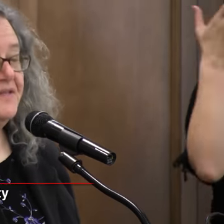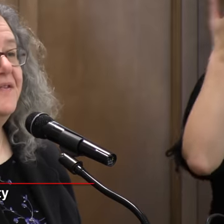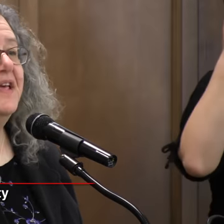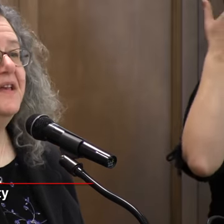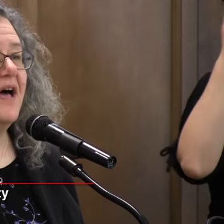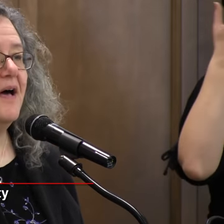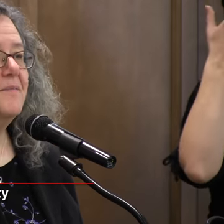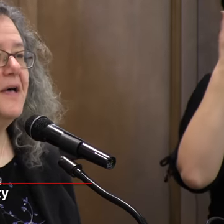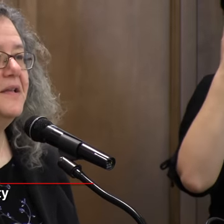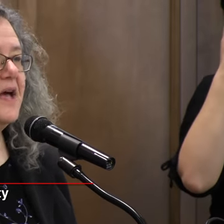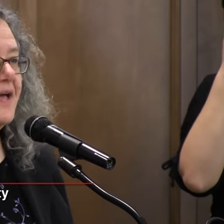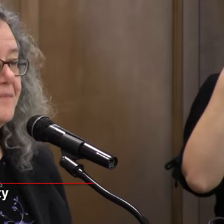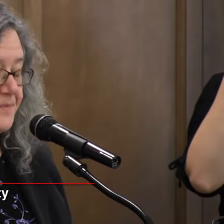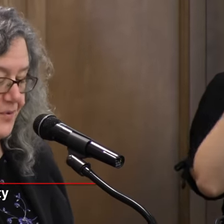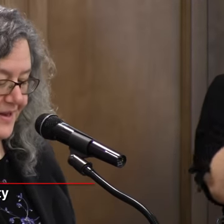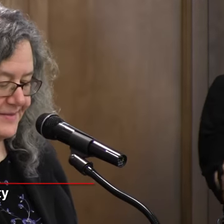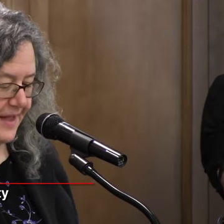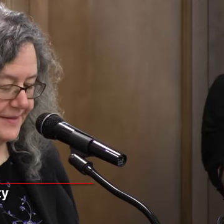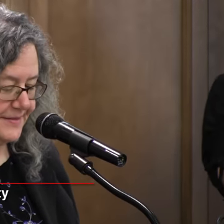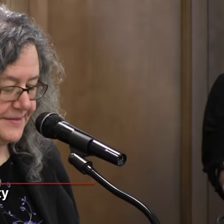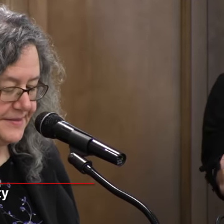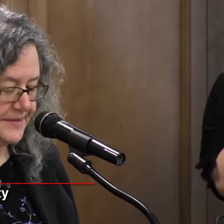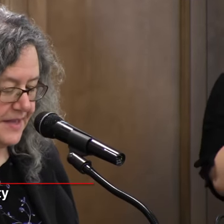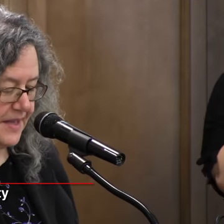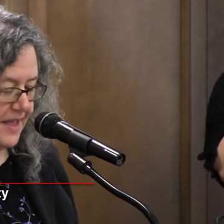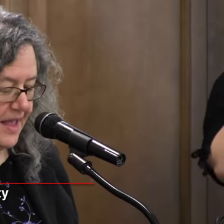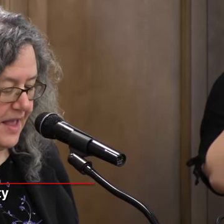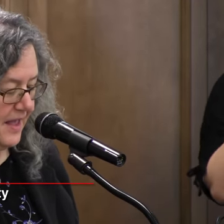So I'm going to read some excerpts from the speech, Beyond Vietnam, A Time to Break